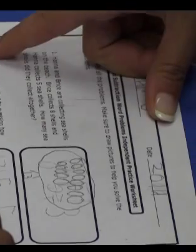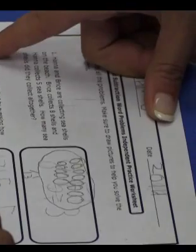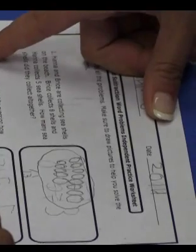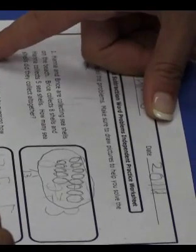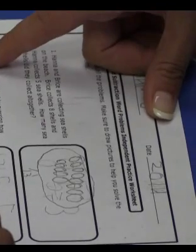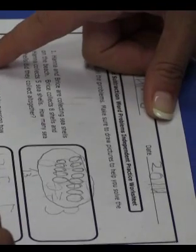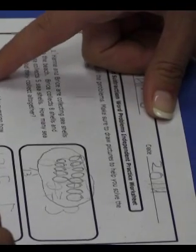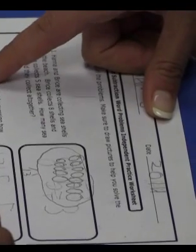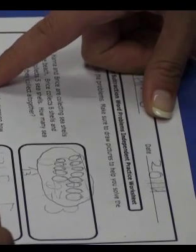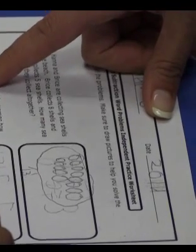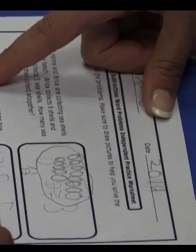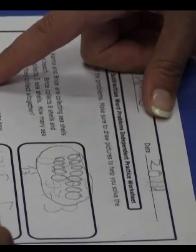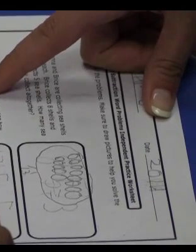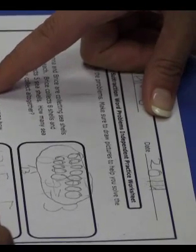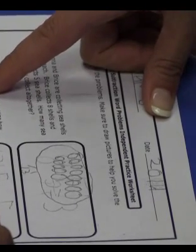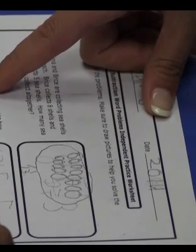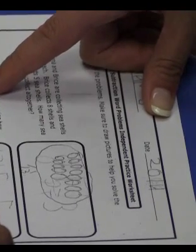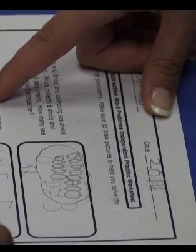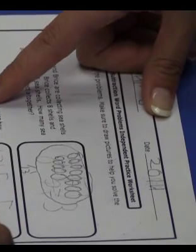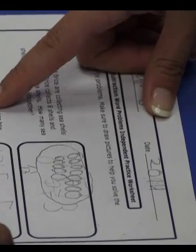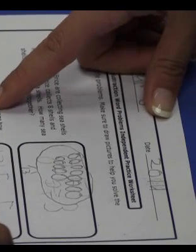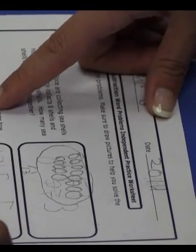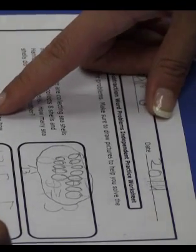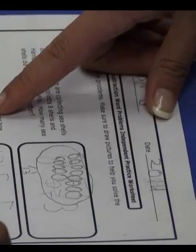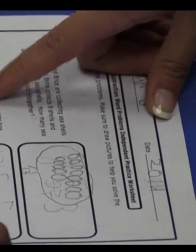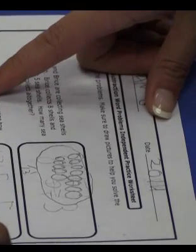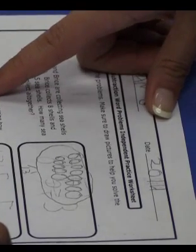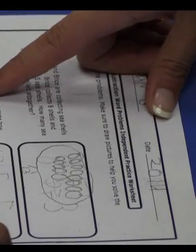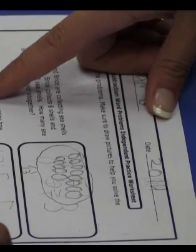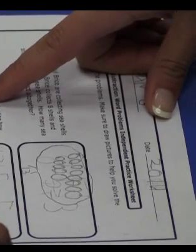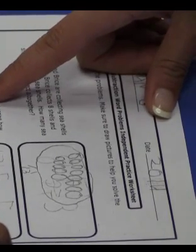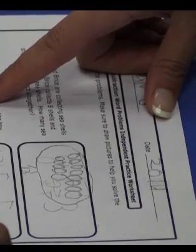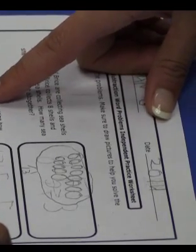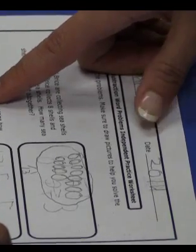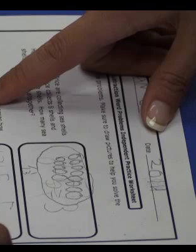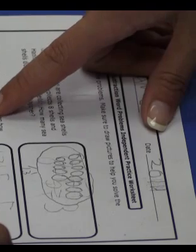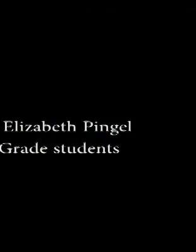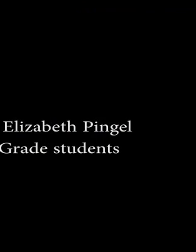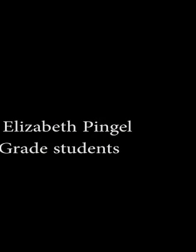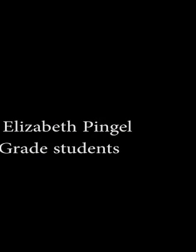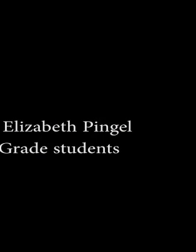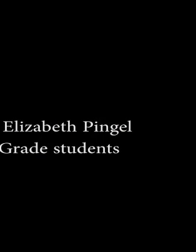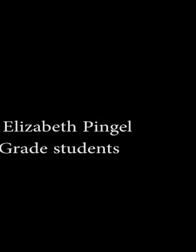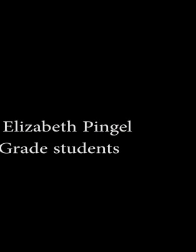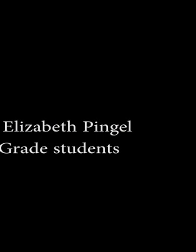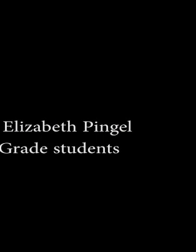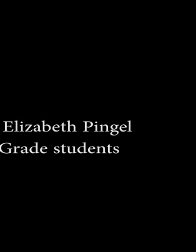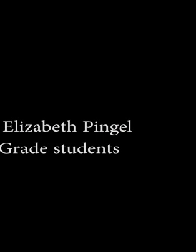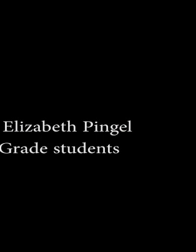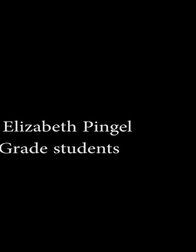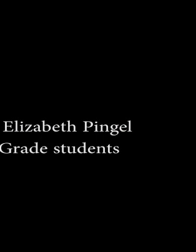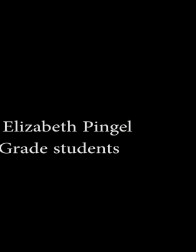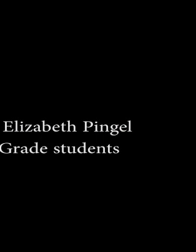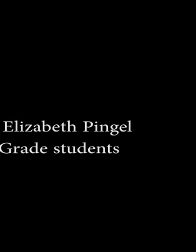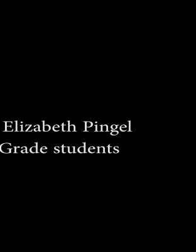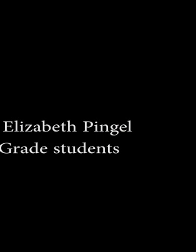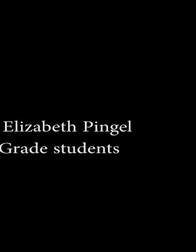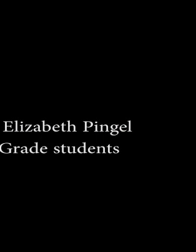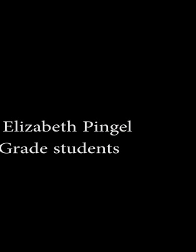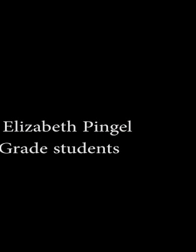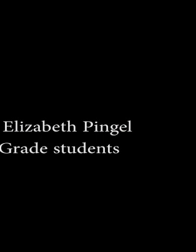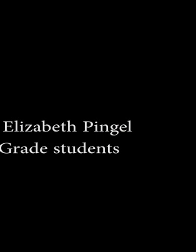For his prize, he was given seventy banks, he was given seventy banks. Thank you.